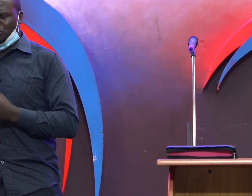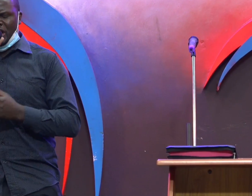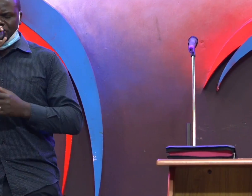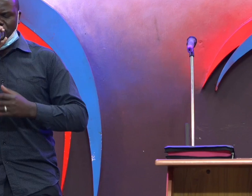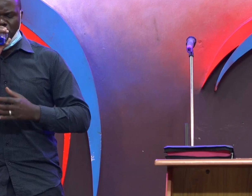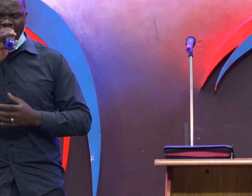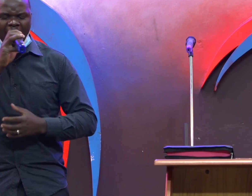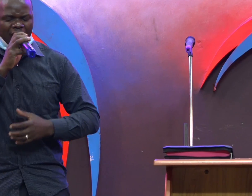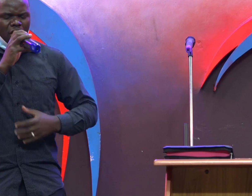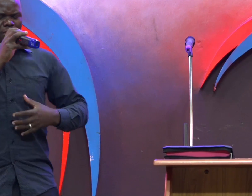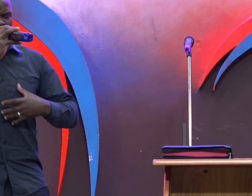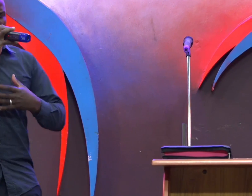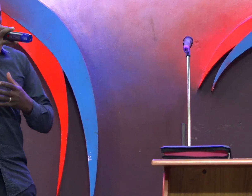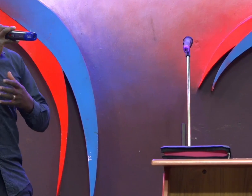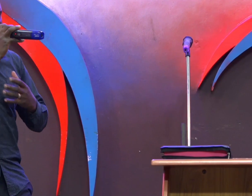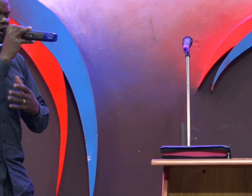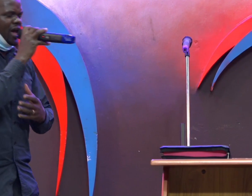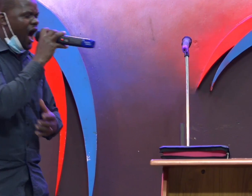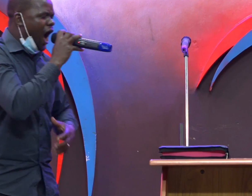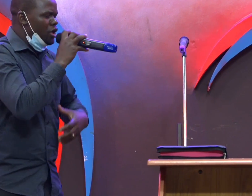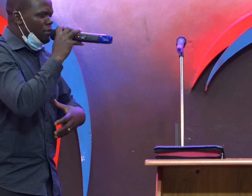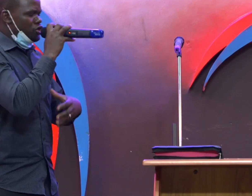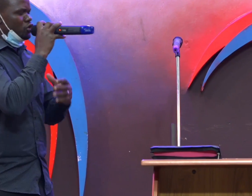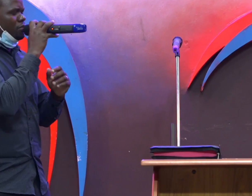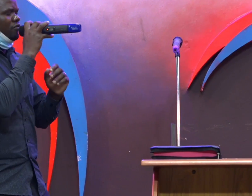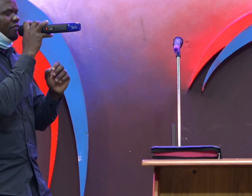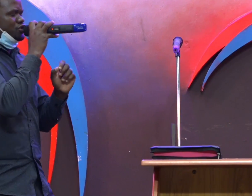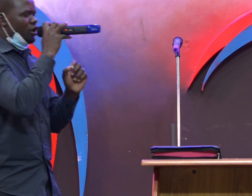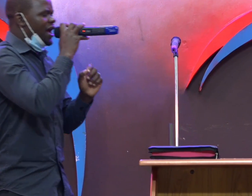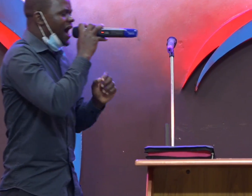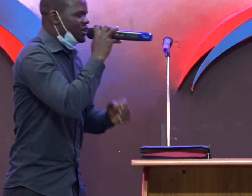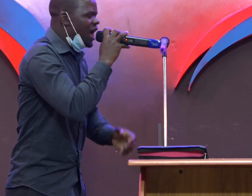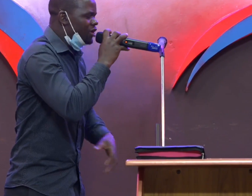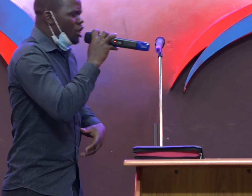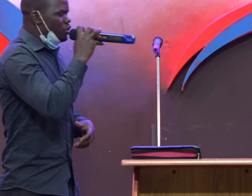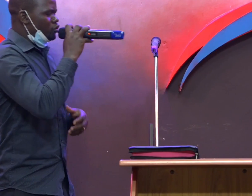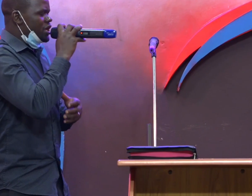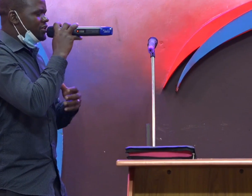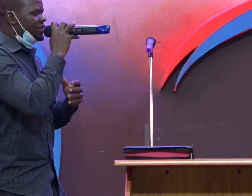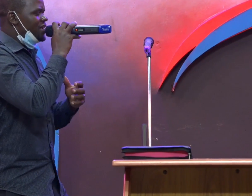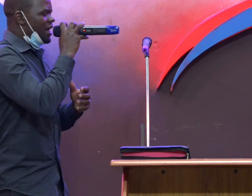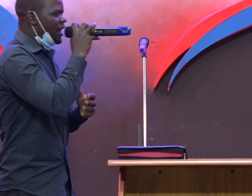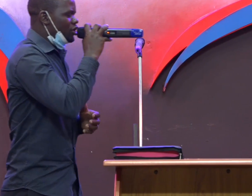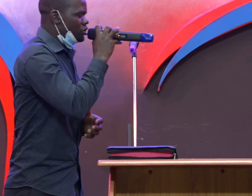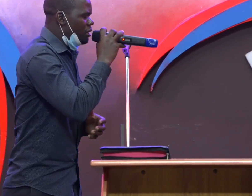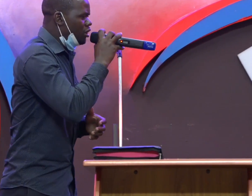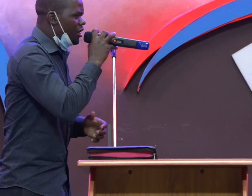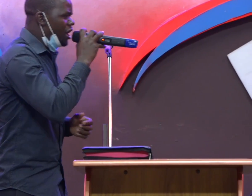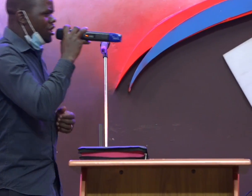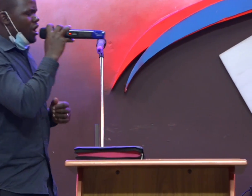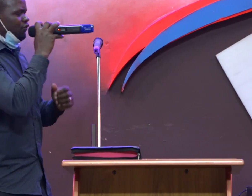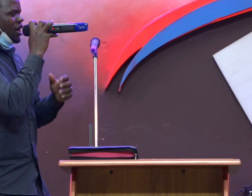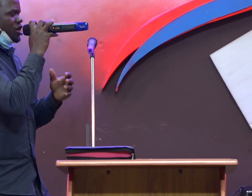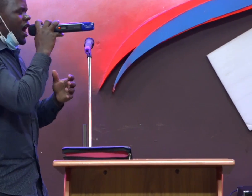May you create a new heart. May you create a stony heart. May you remove every stony heart in us. You create in us, Heavenly King of